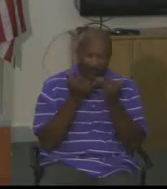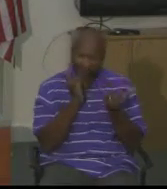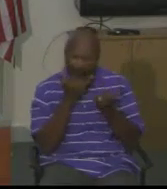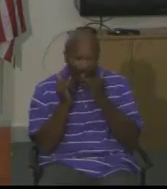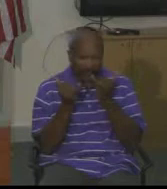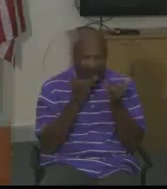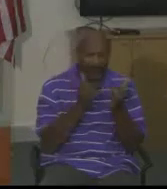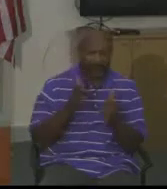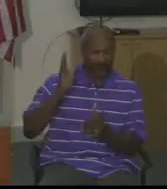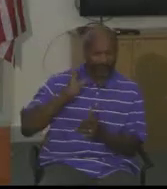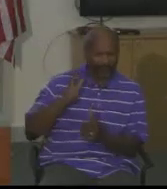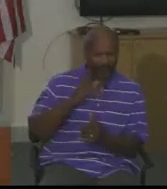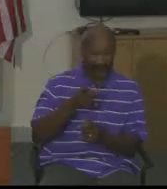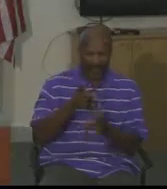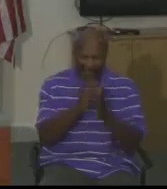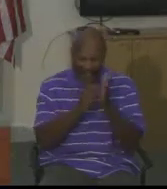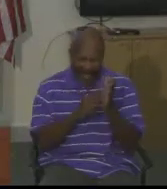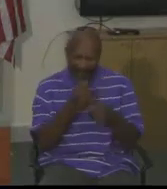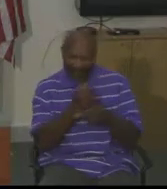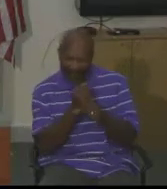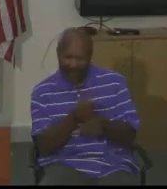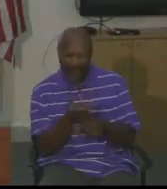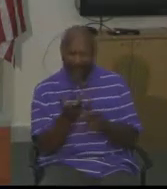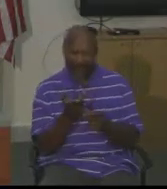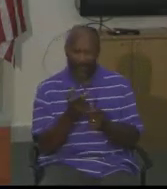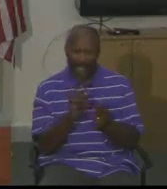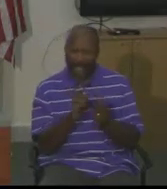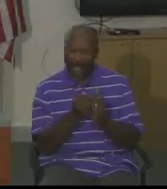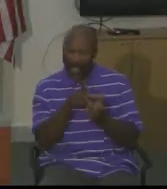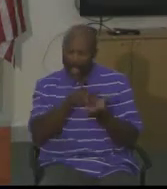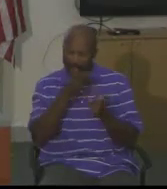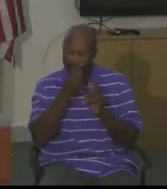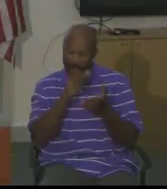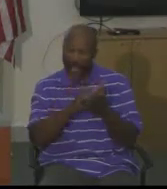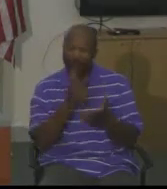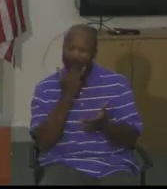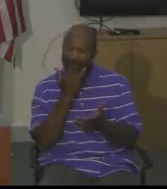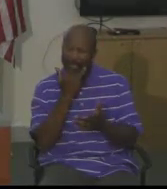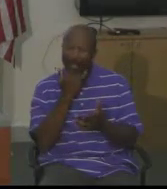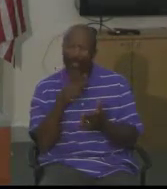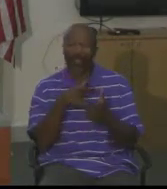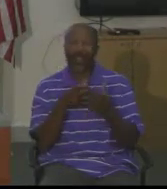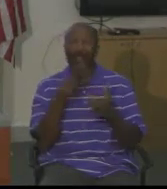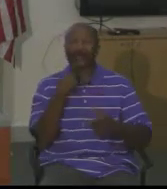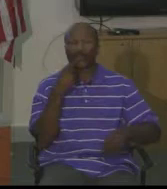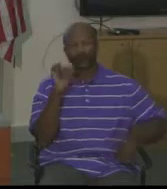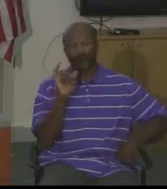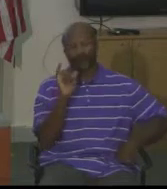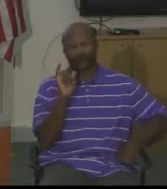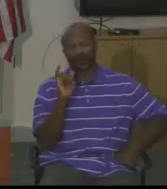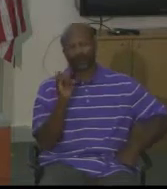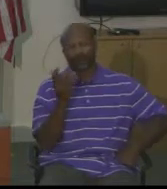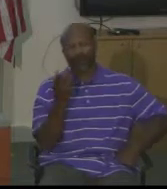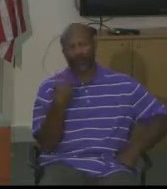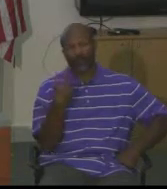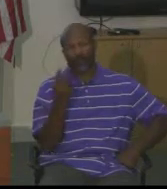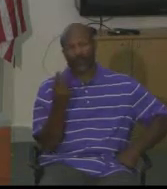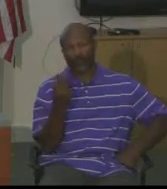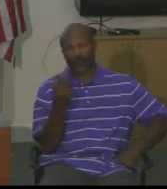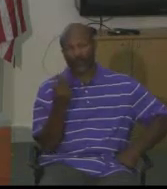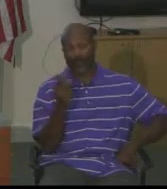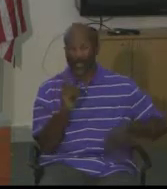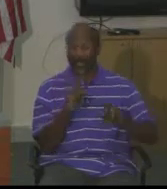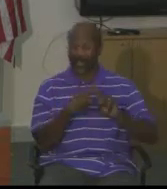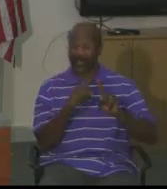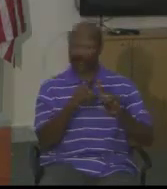the previous designs made. So they wanted to say we wanted to have different speeds